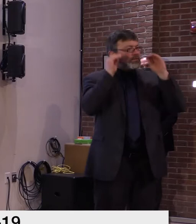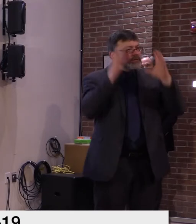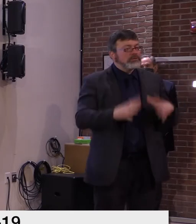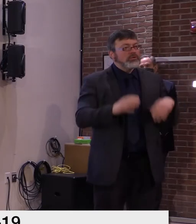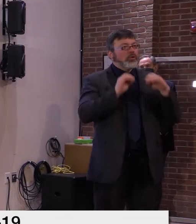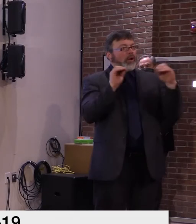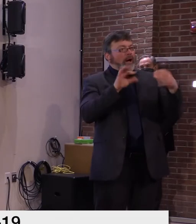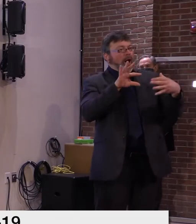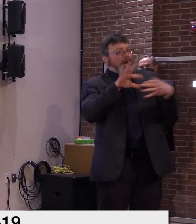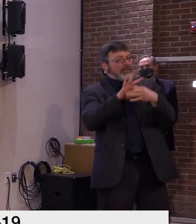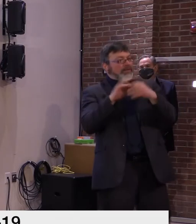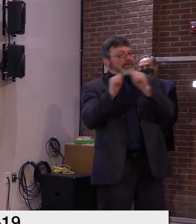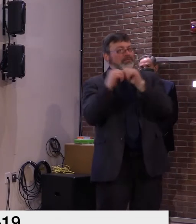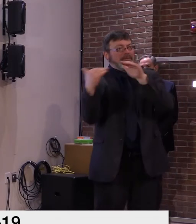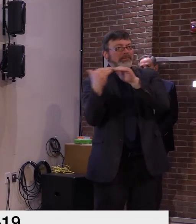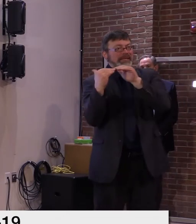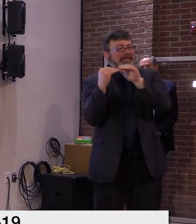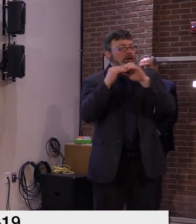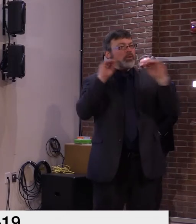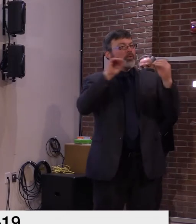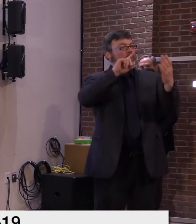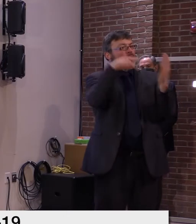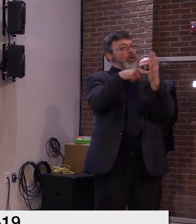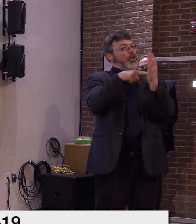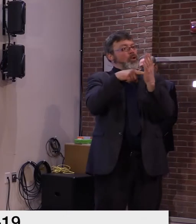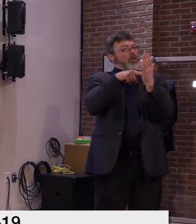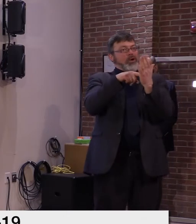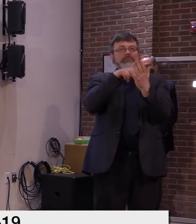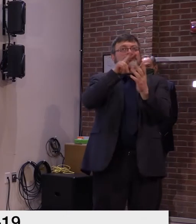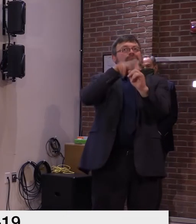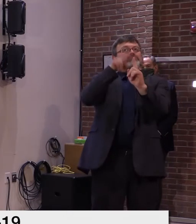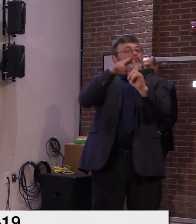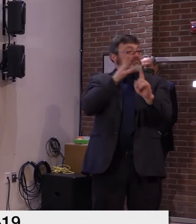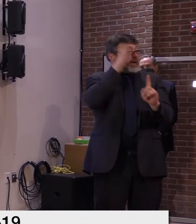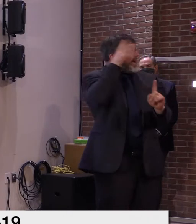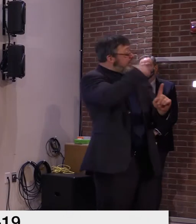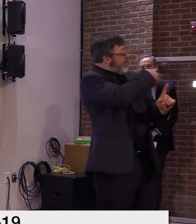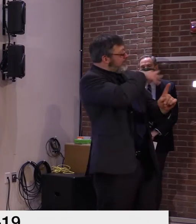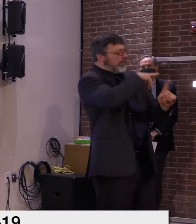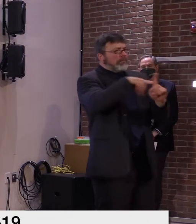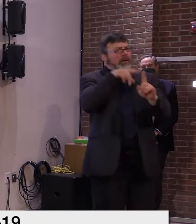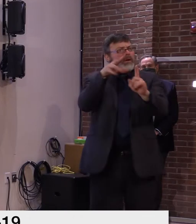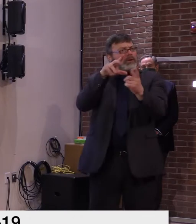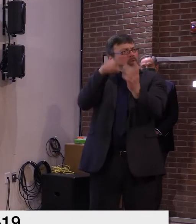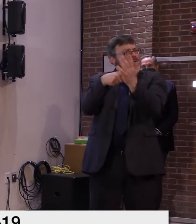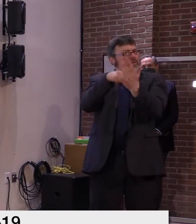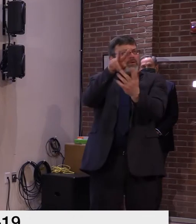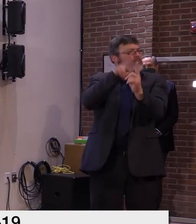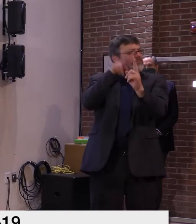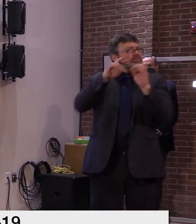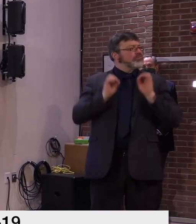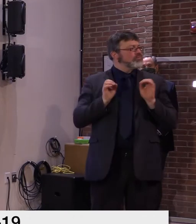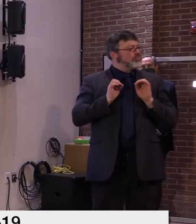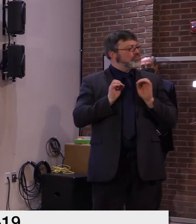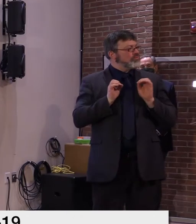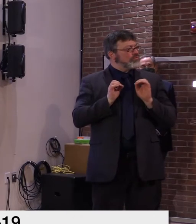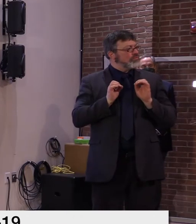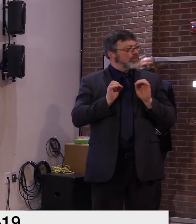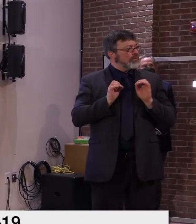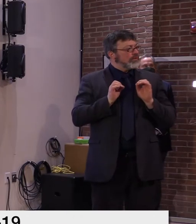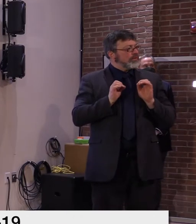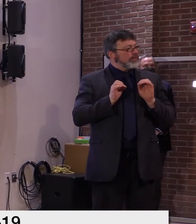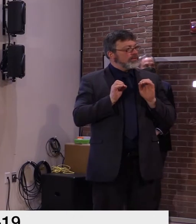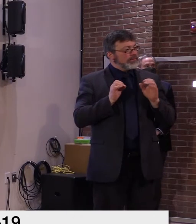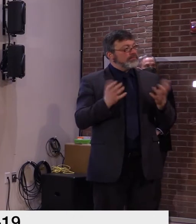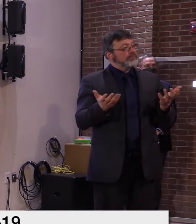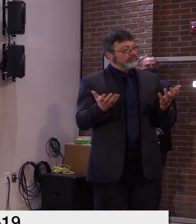only academic support, but also social and emotional support. They need help sustaining and rebuilding relationships, talking about their